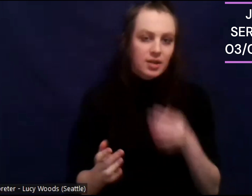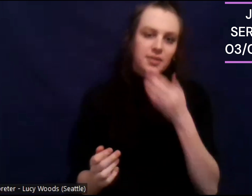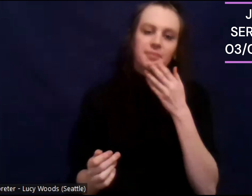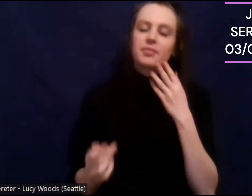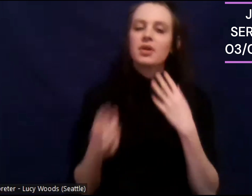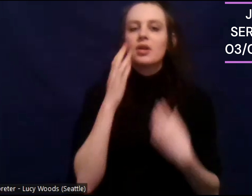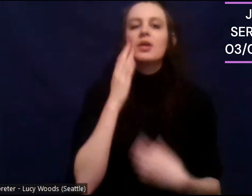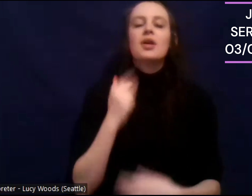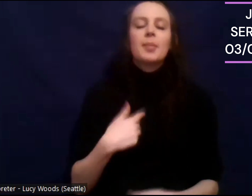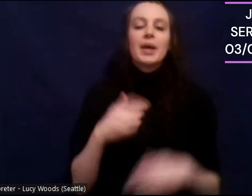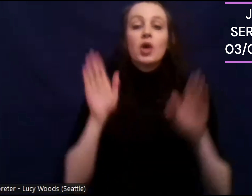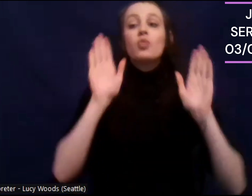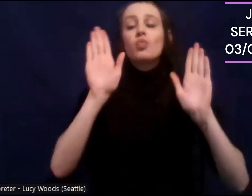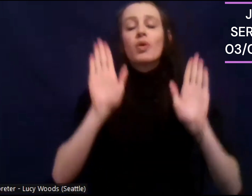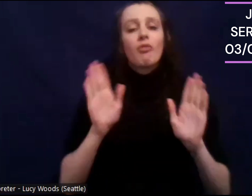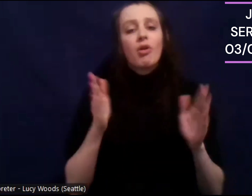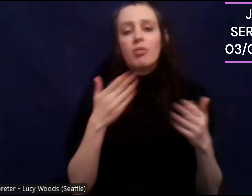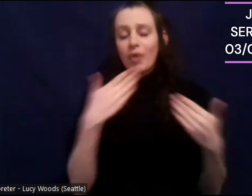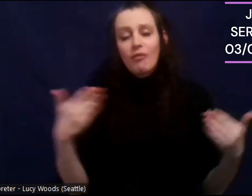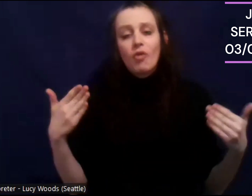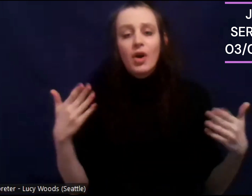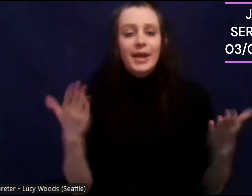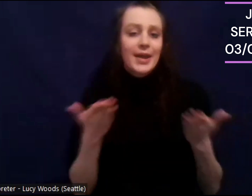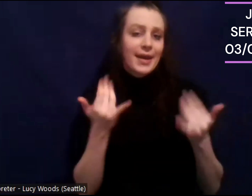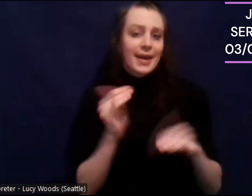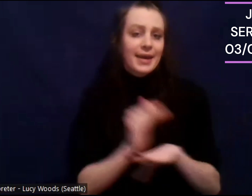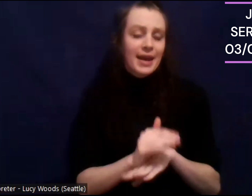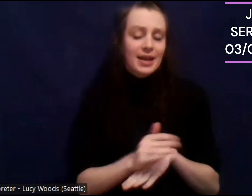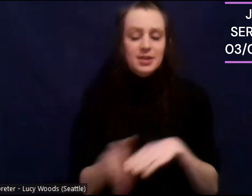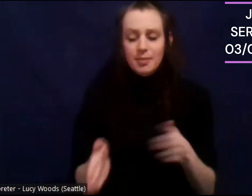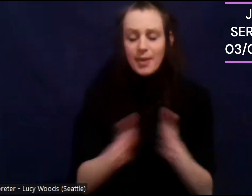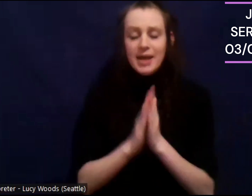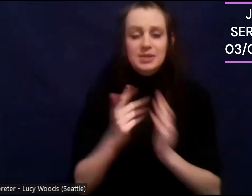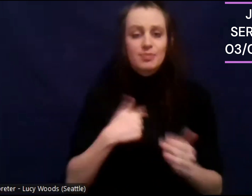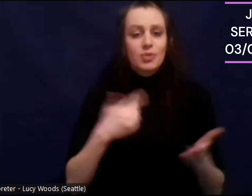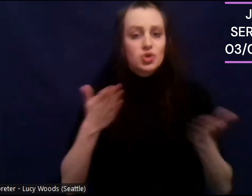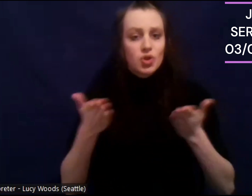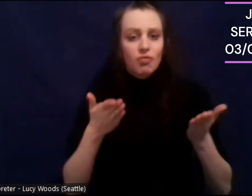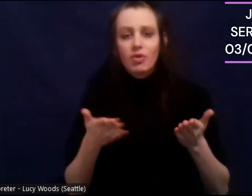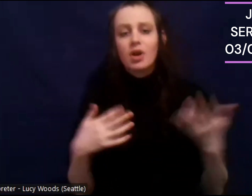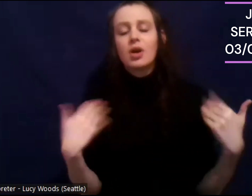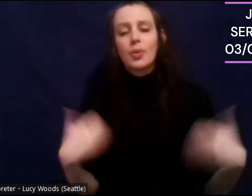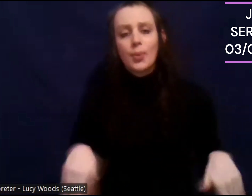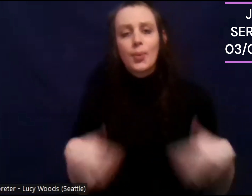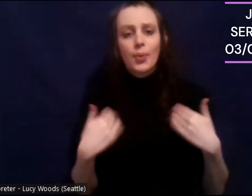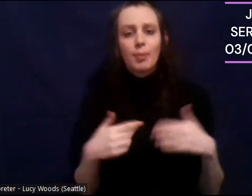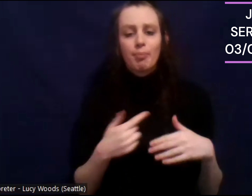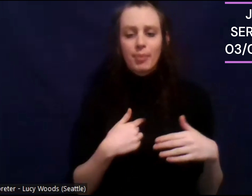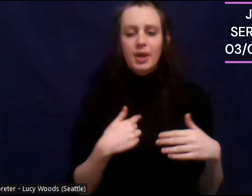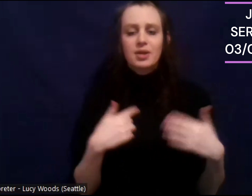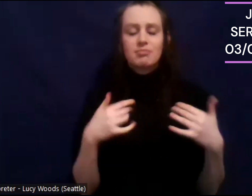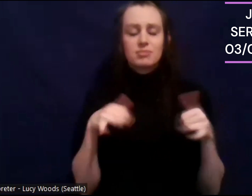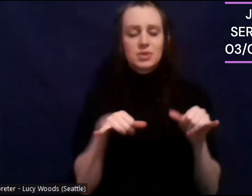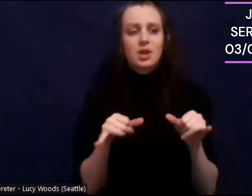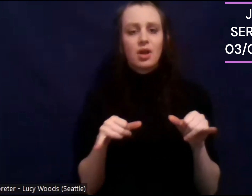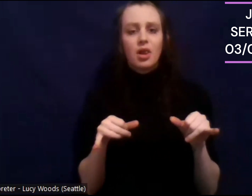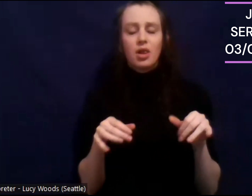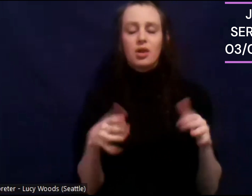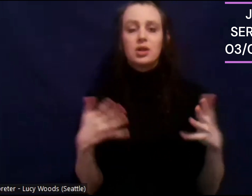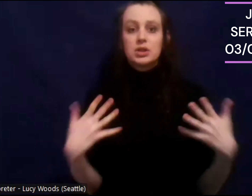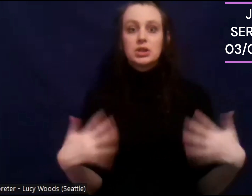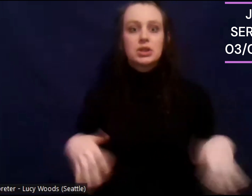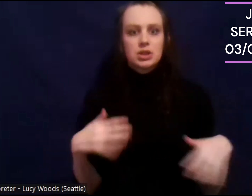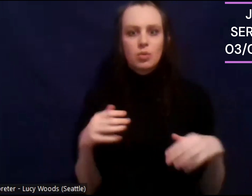to be able to be here tonight and to be asked to be of service. That's always something that still to this day baffles me. People ask me to